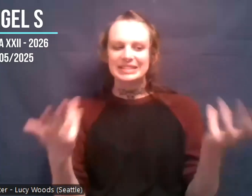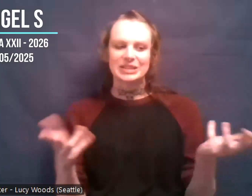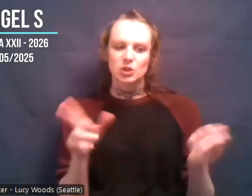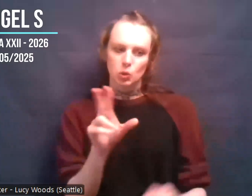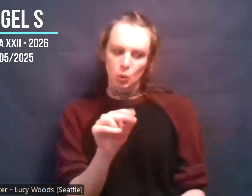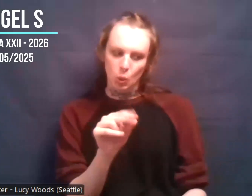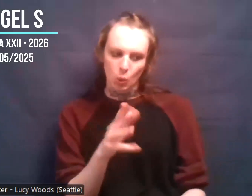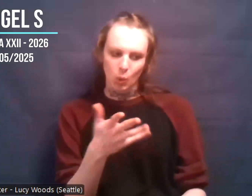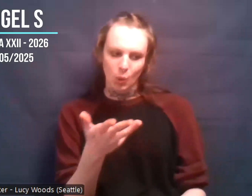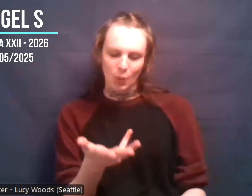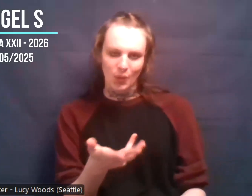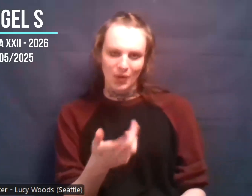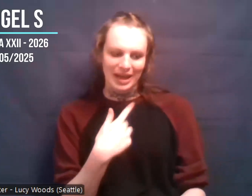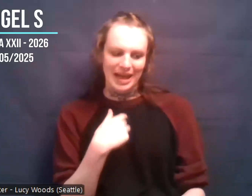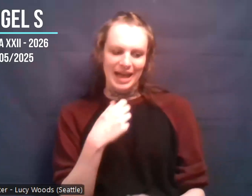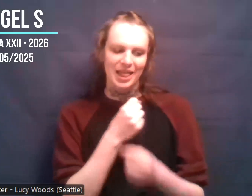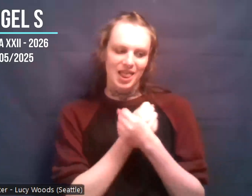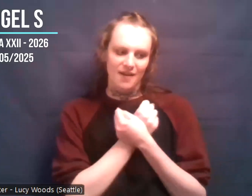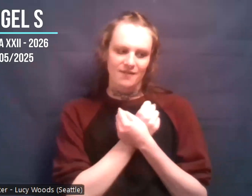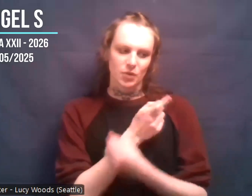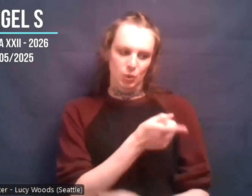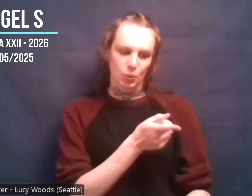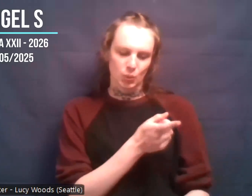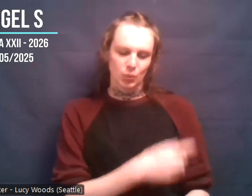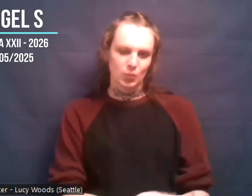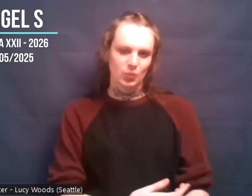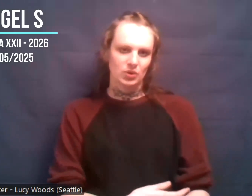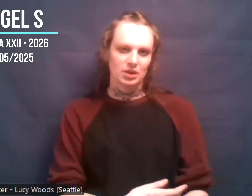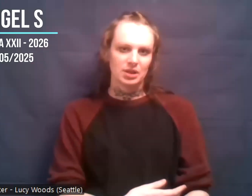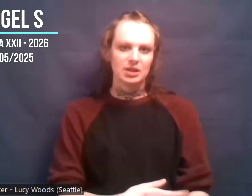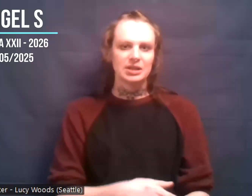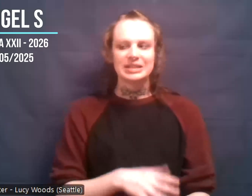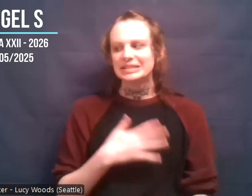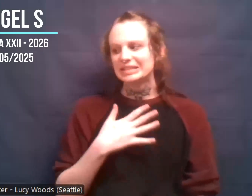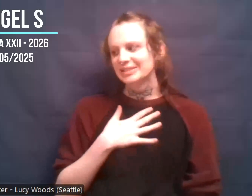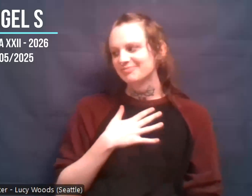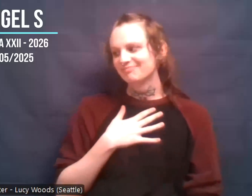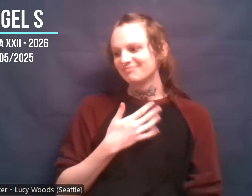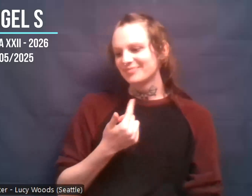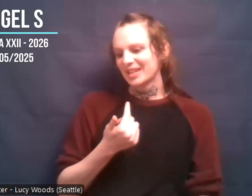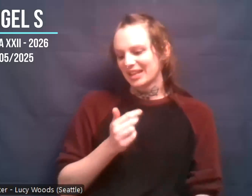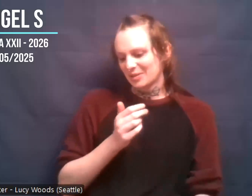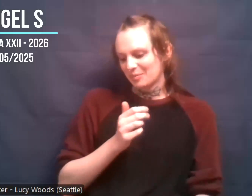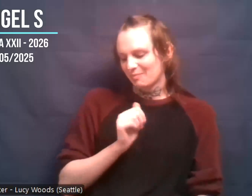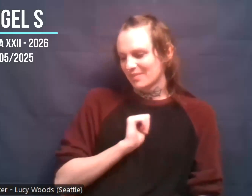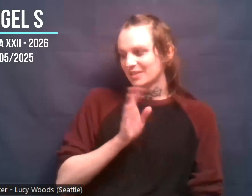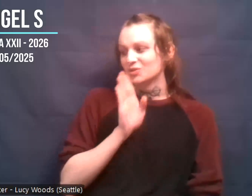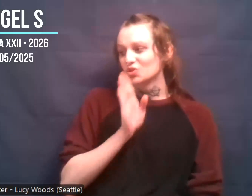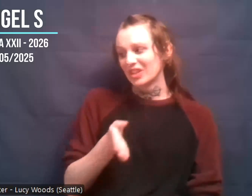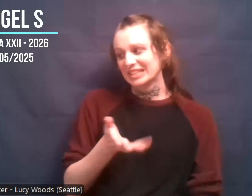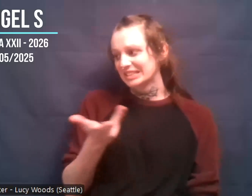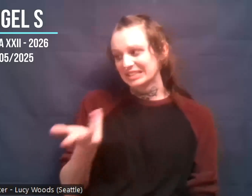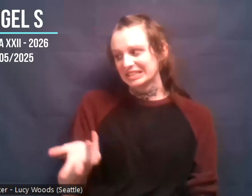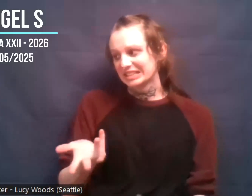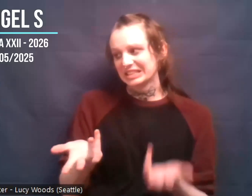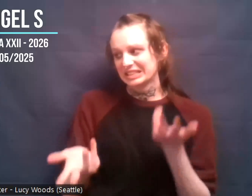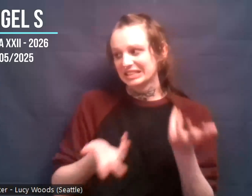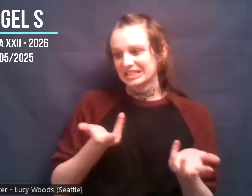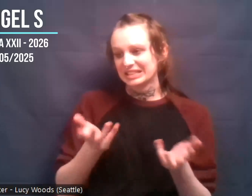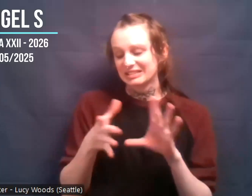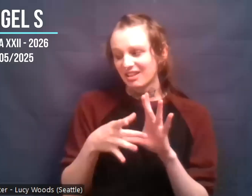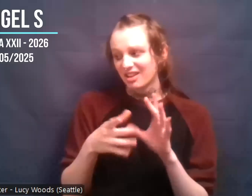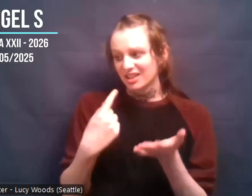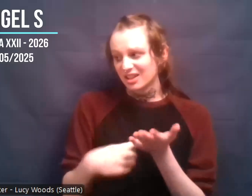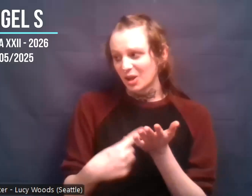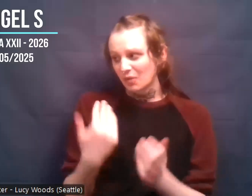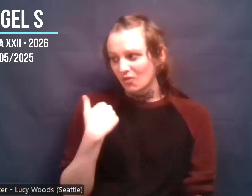like I love you." And he's like, "Dude, I'm straight. Like, we've had this conversation in the past." I'm like,